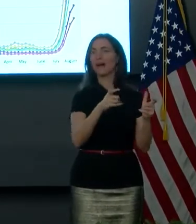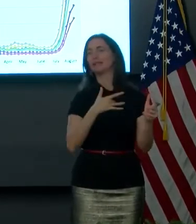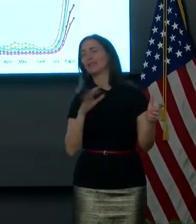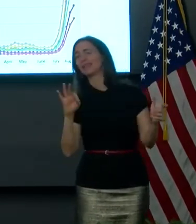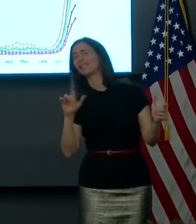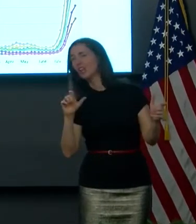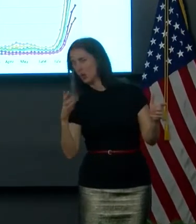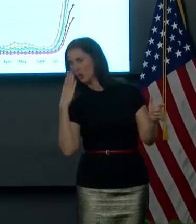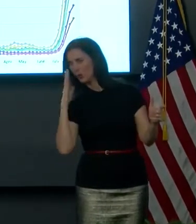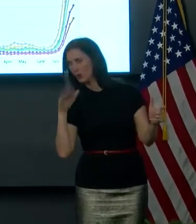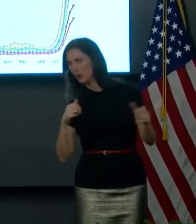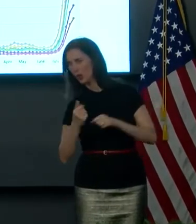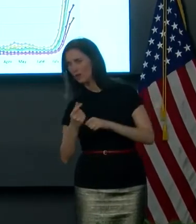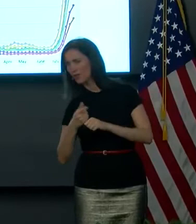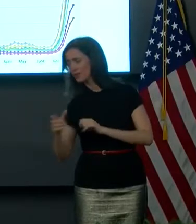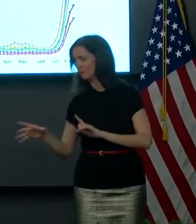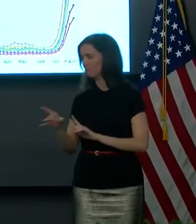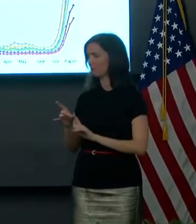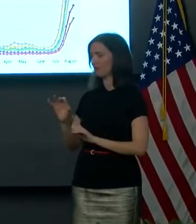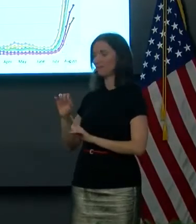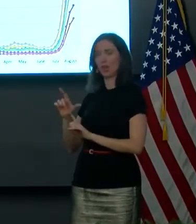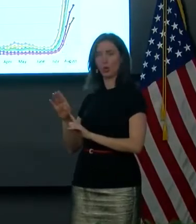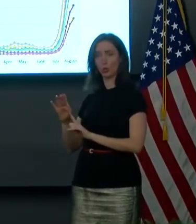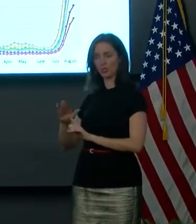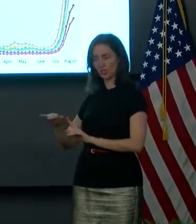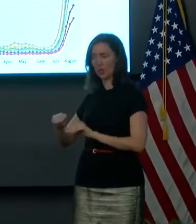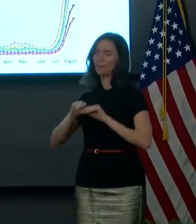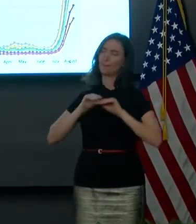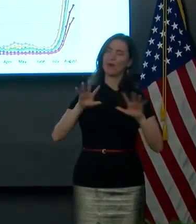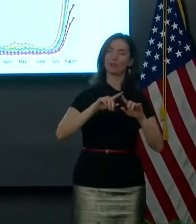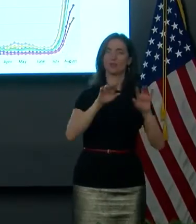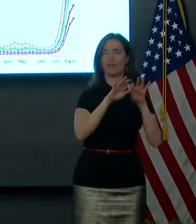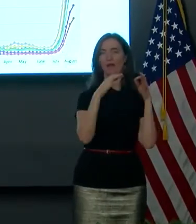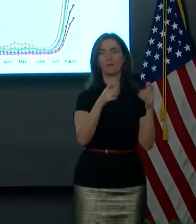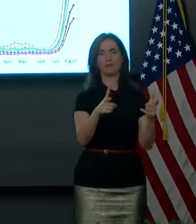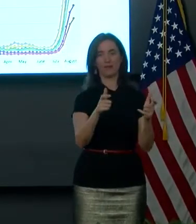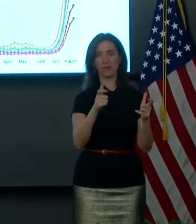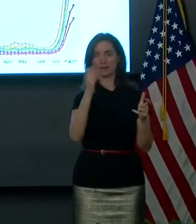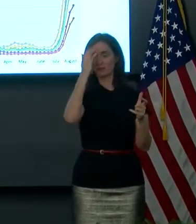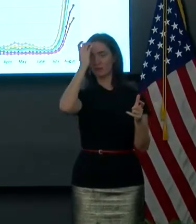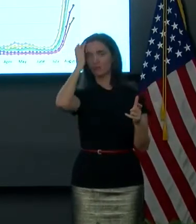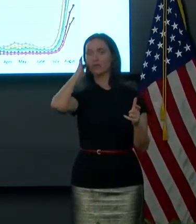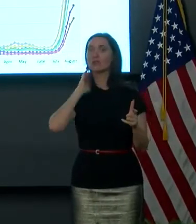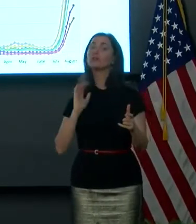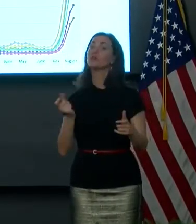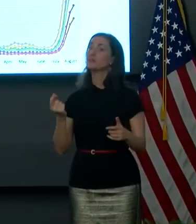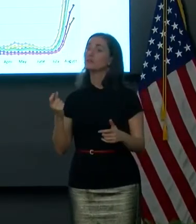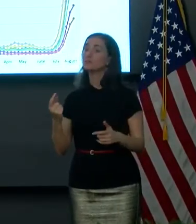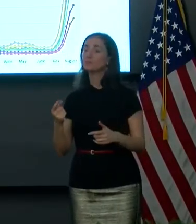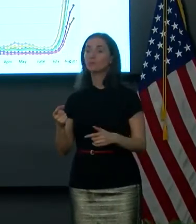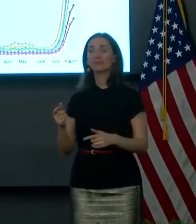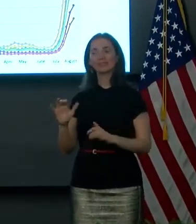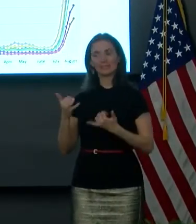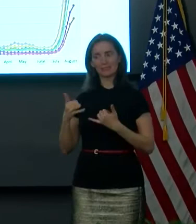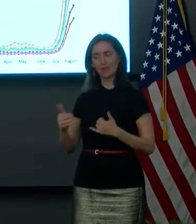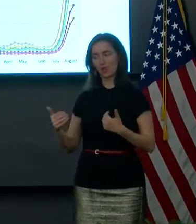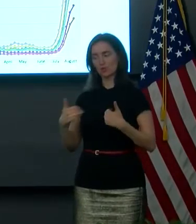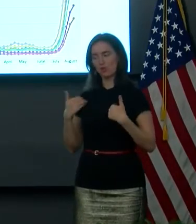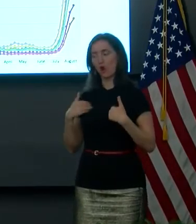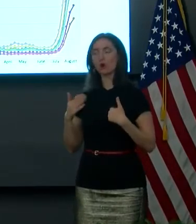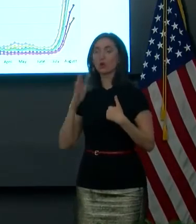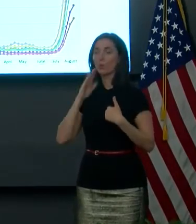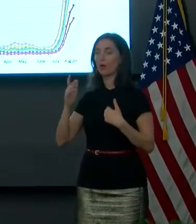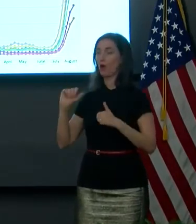It remains true that younger individuals are less likely to suffer the worst consequences of COVID. Not